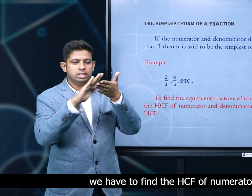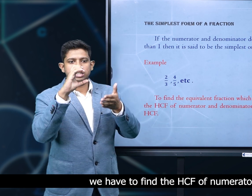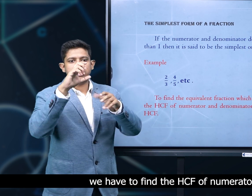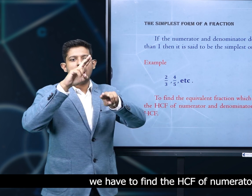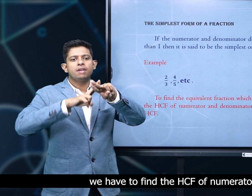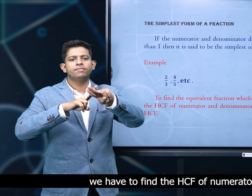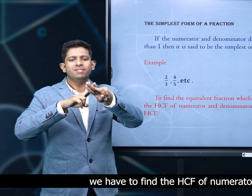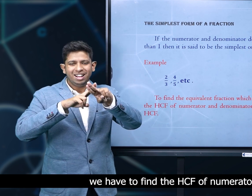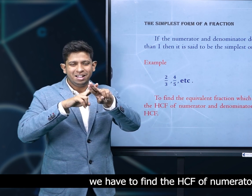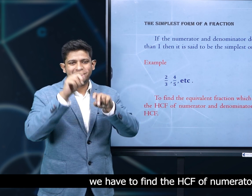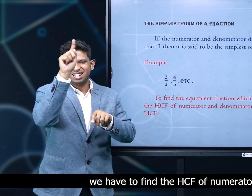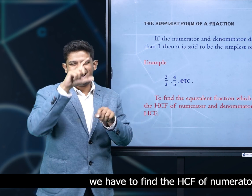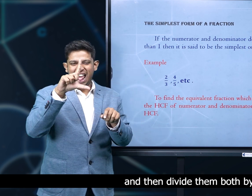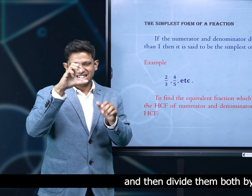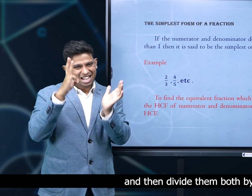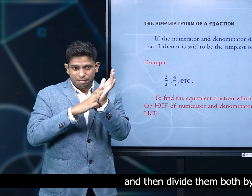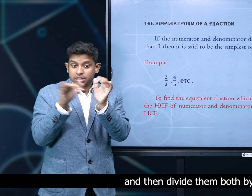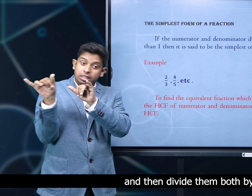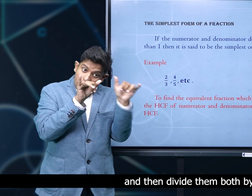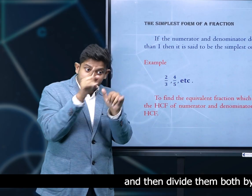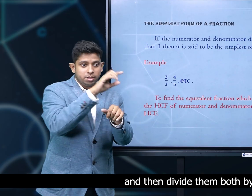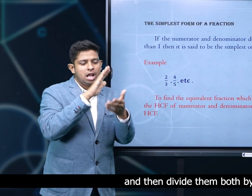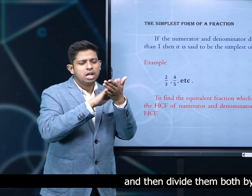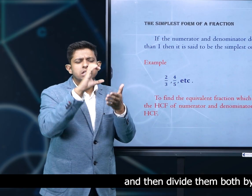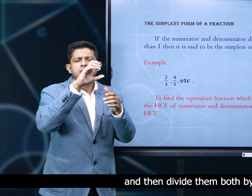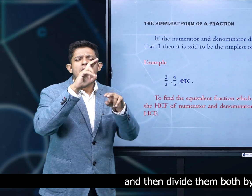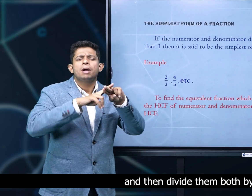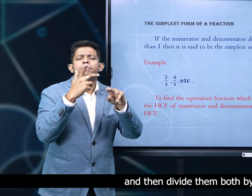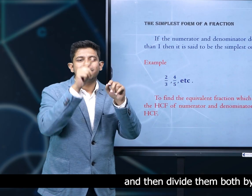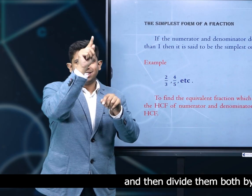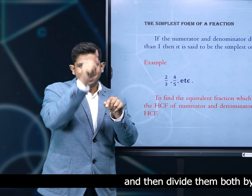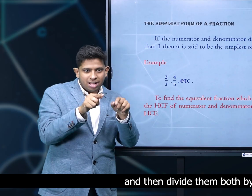denominator and then divide them both by that HCF.